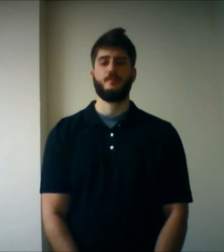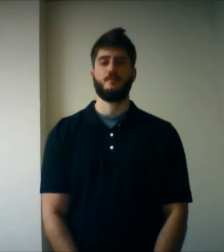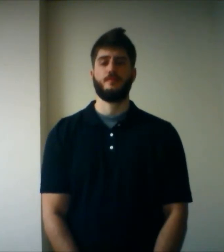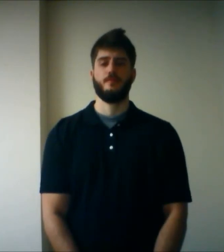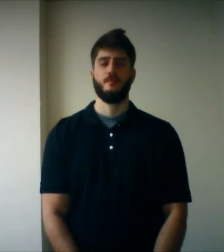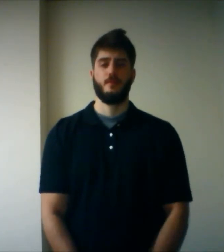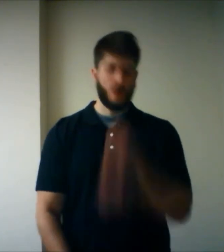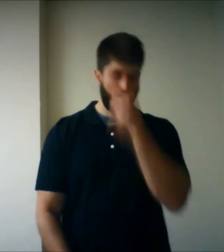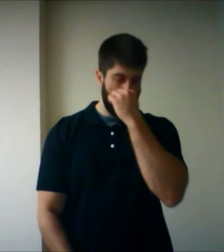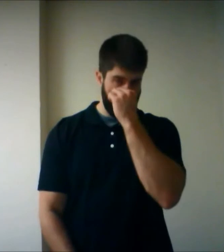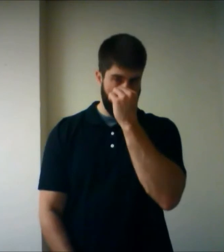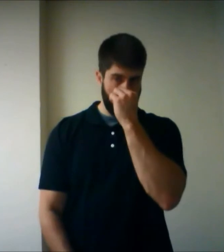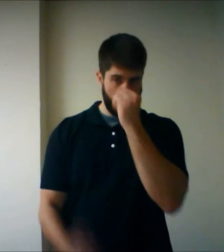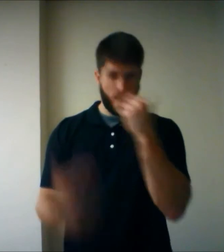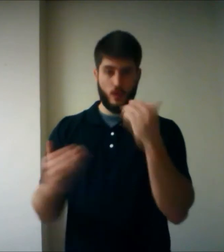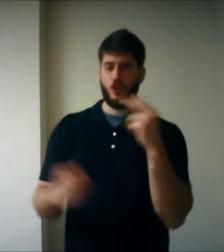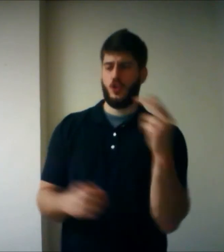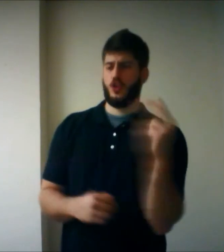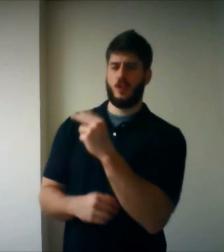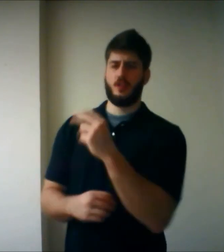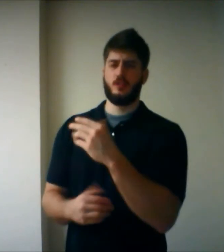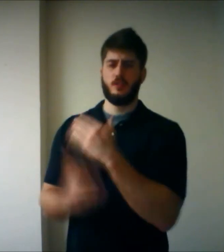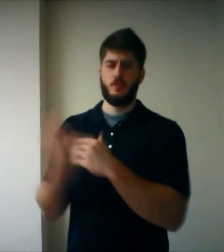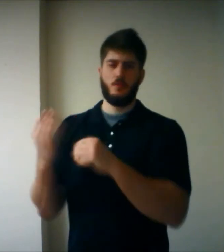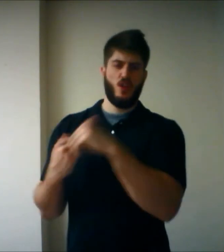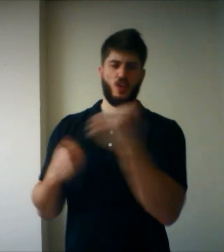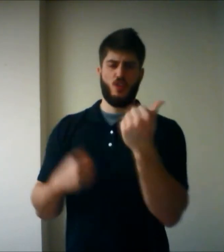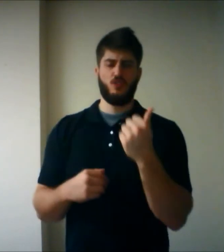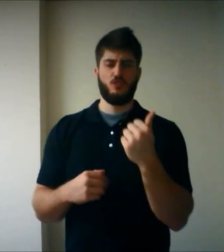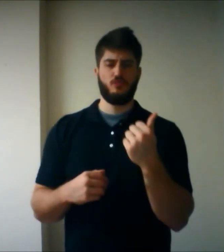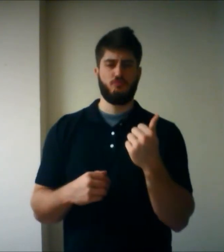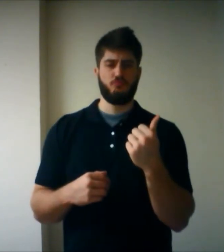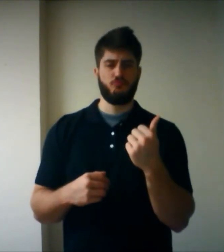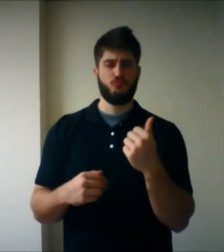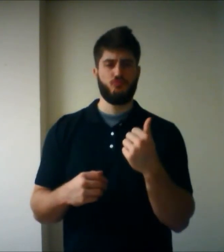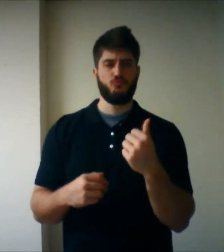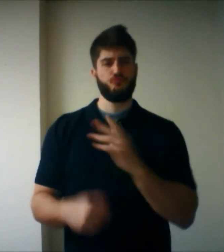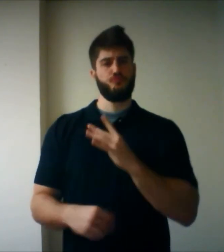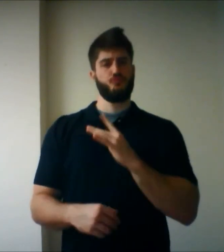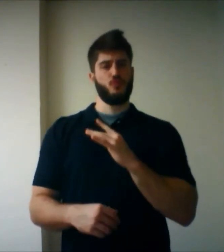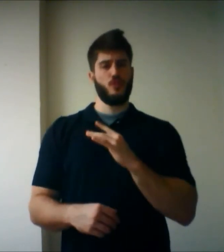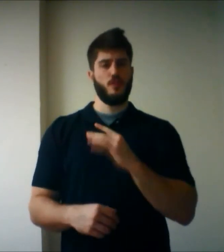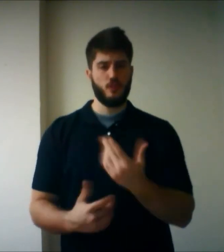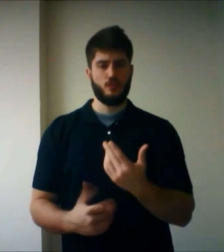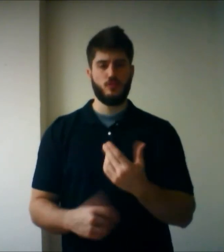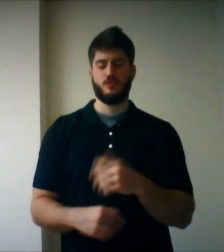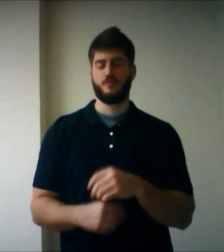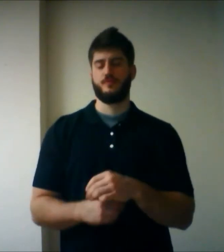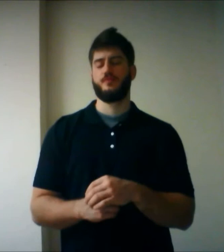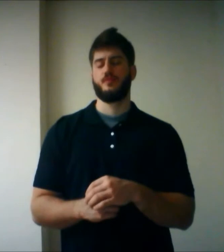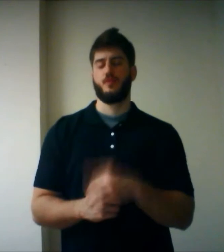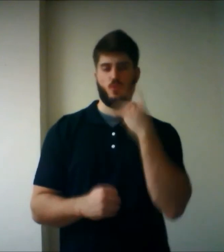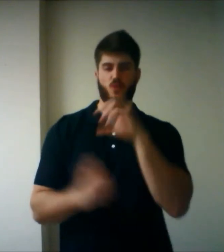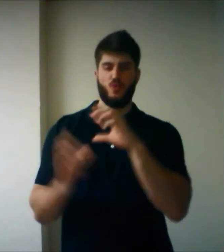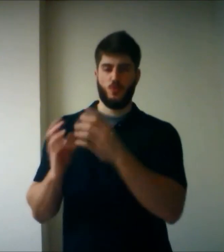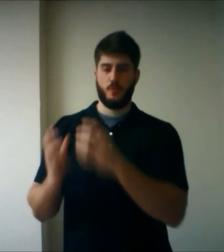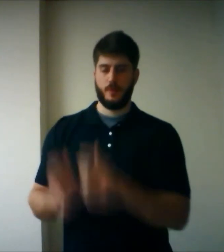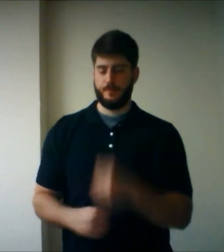Let's just look at a couple of other useful features of groups before we move on to the next section. In order to